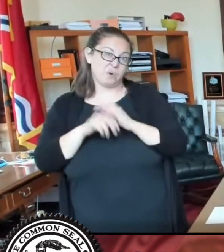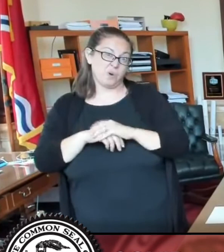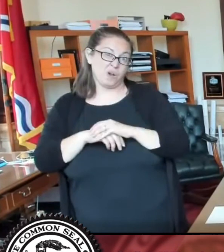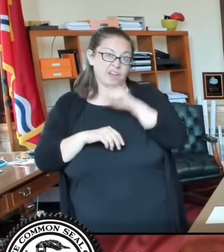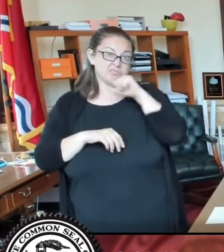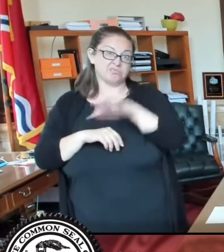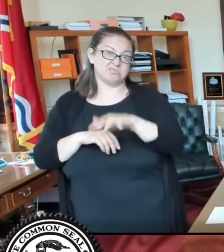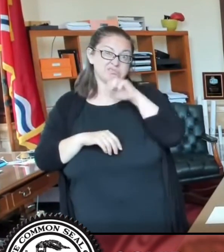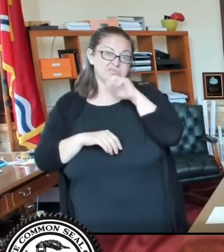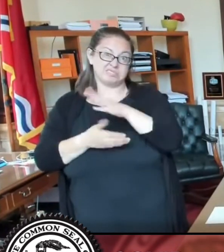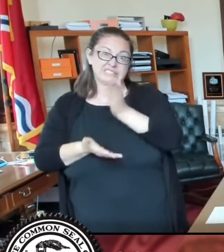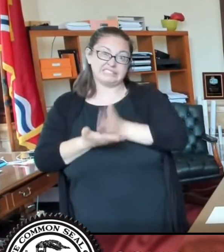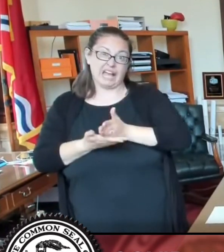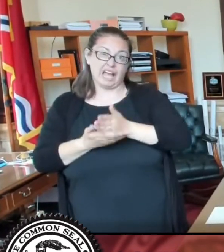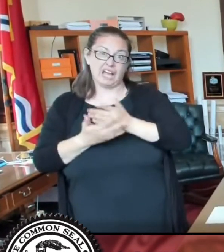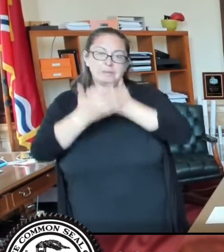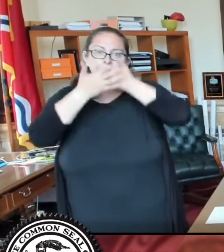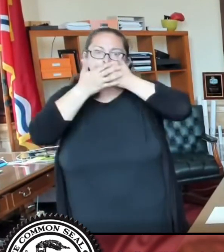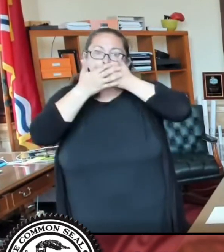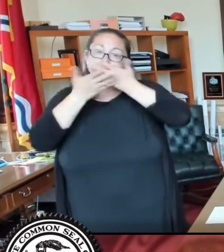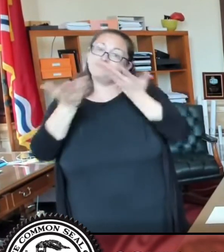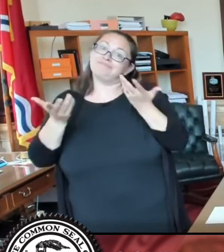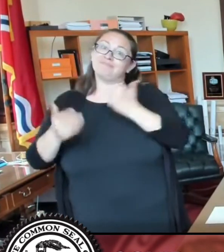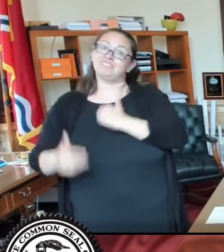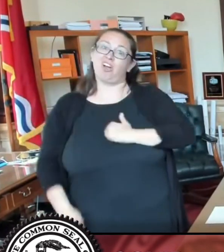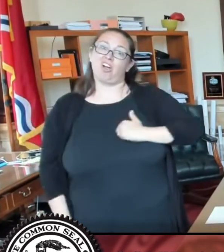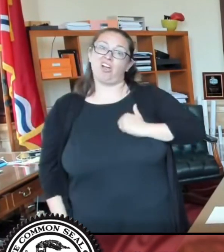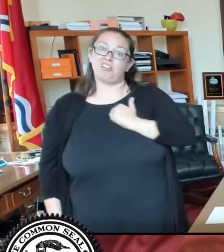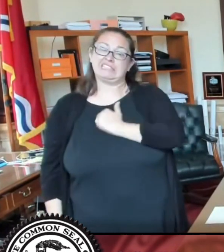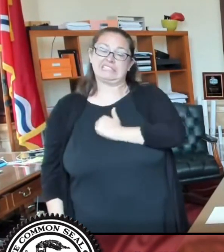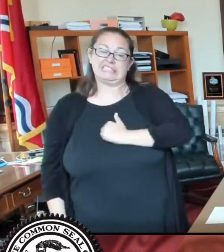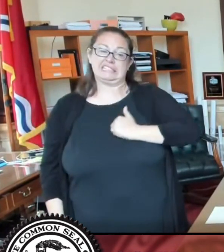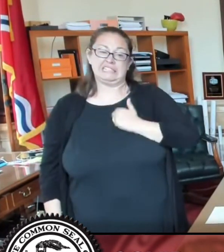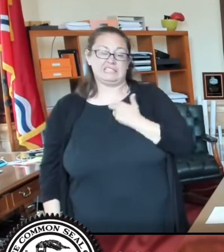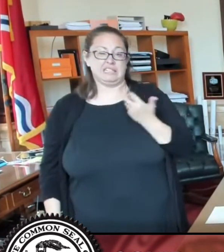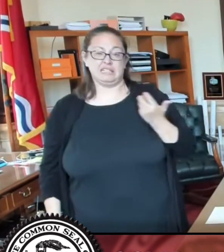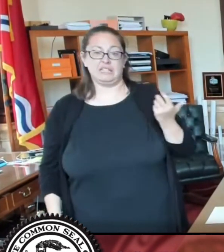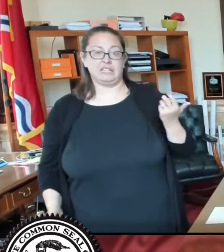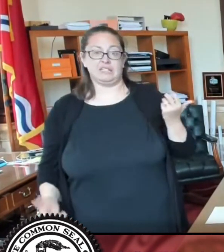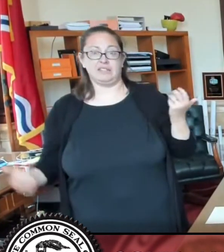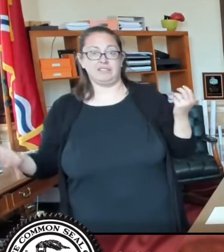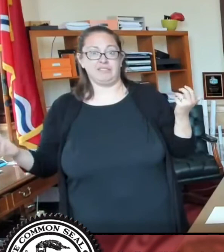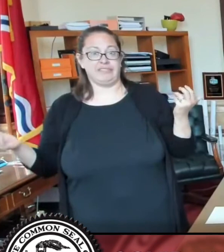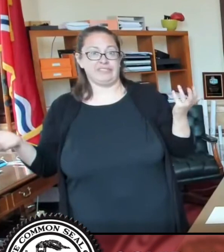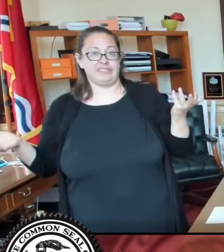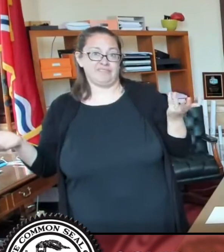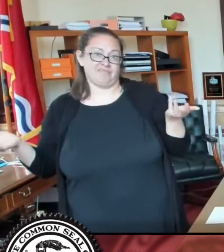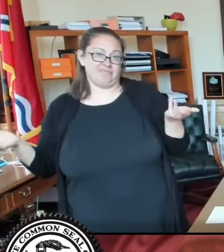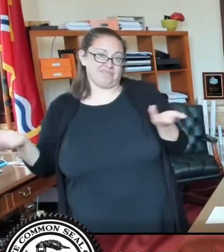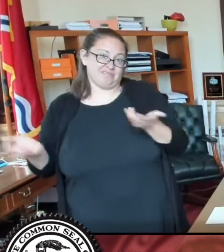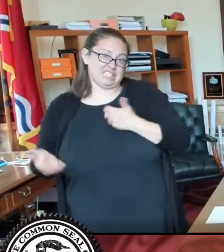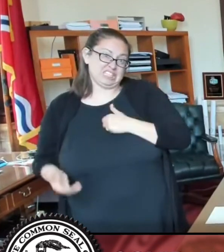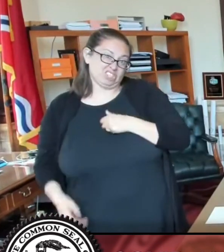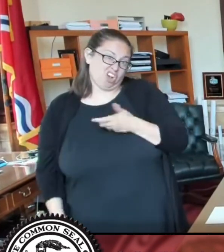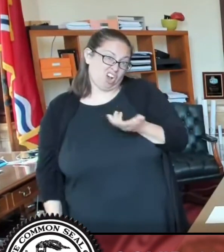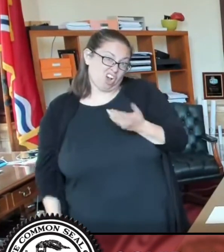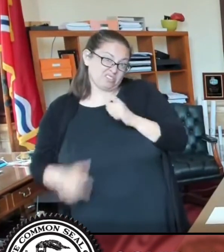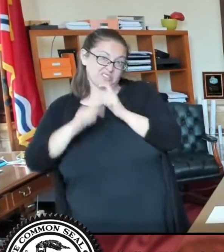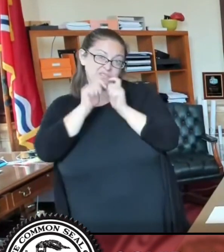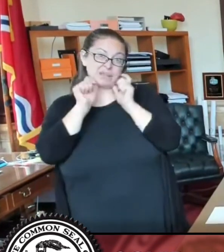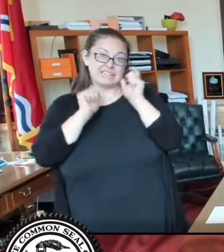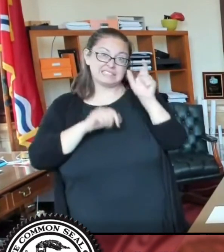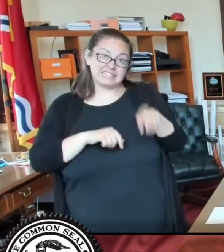So we are sorry that we, you know, that this is necessary, but gyms